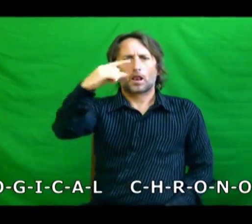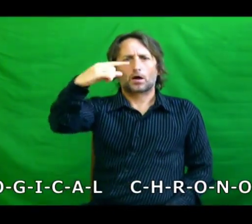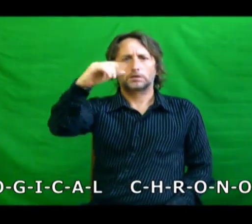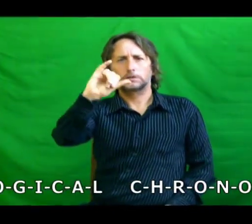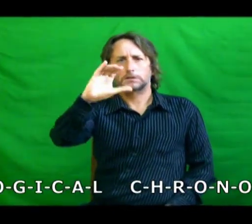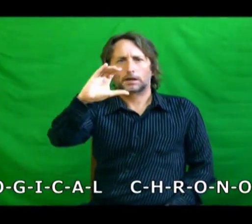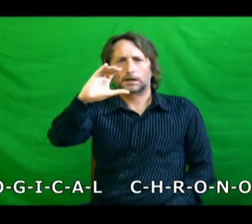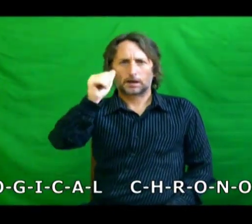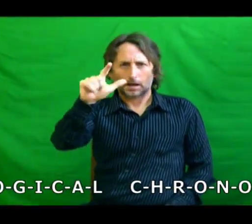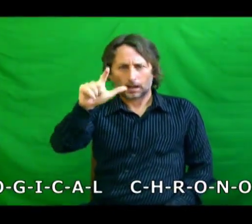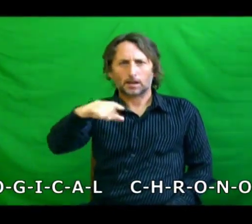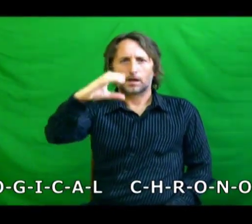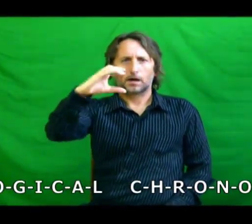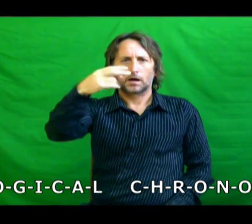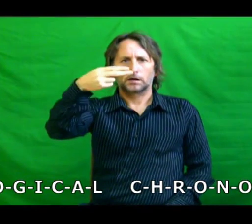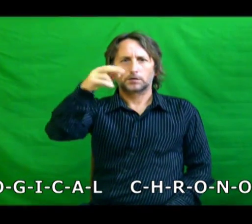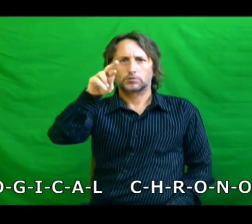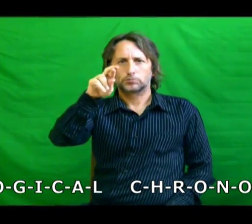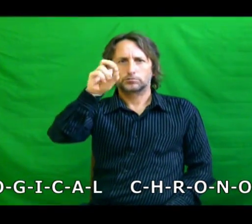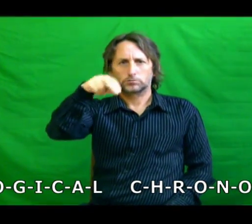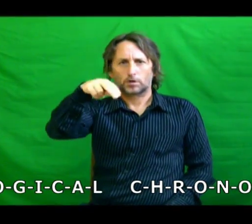Logical chronology,